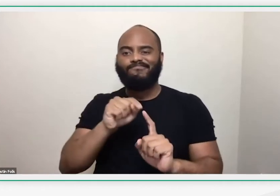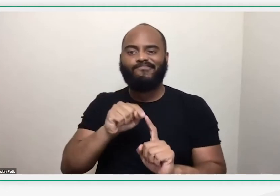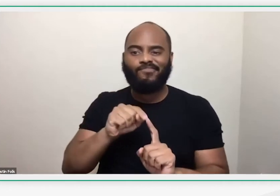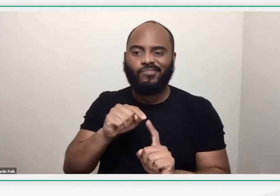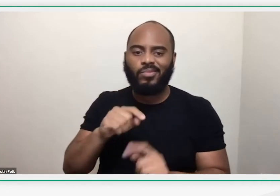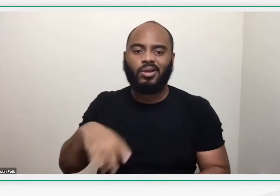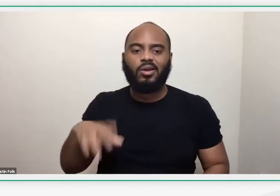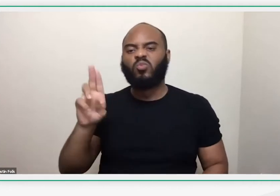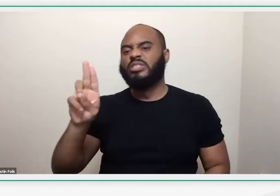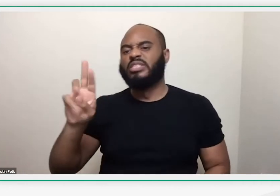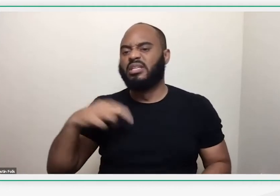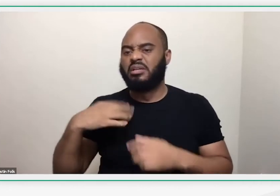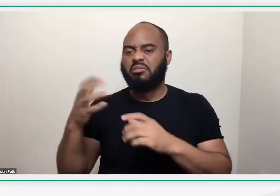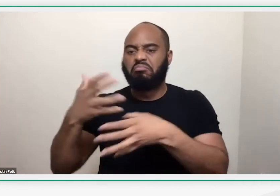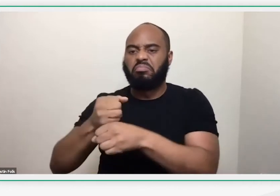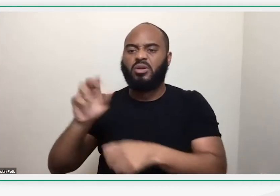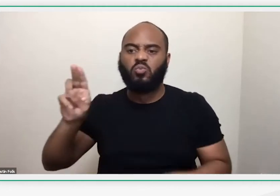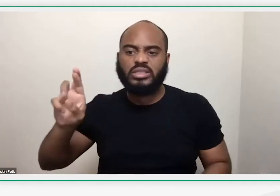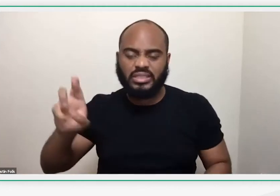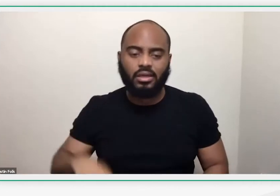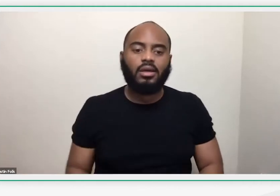score, that